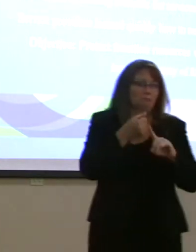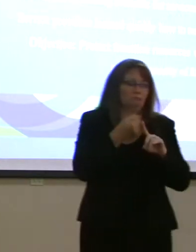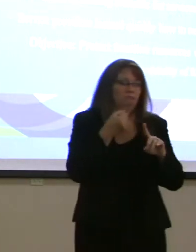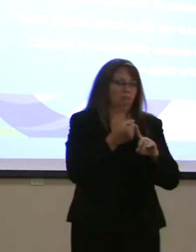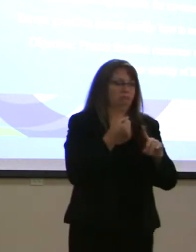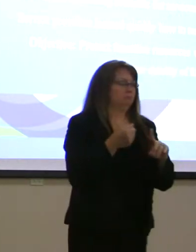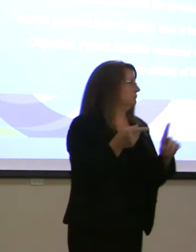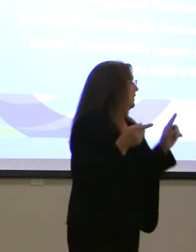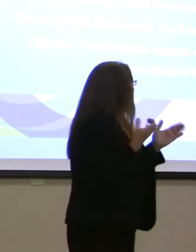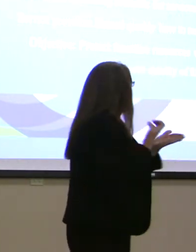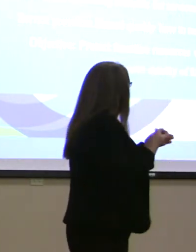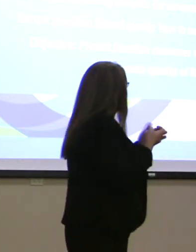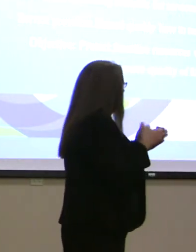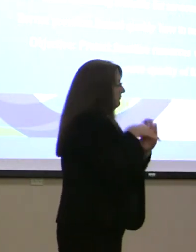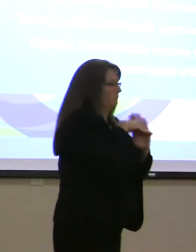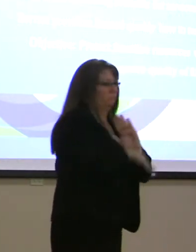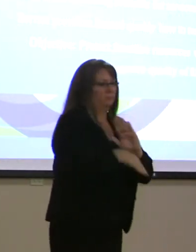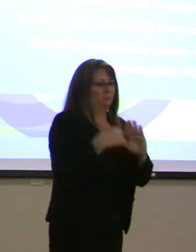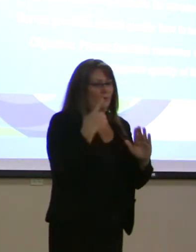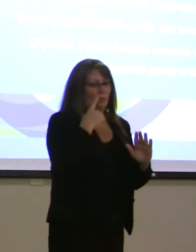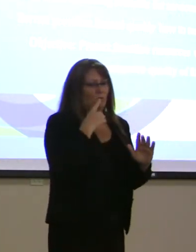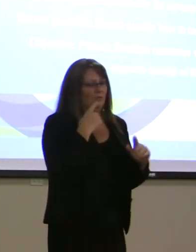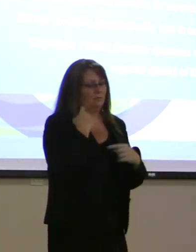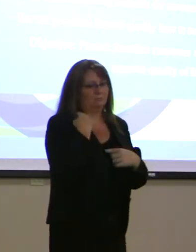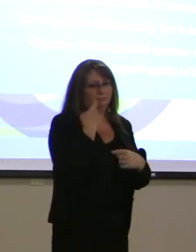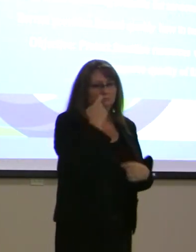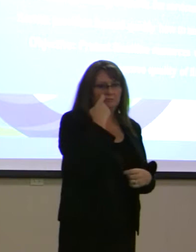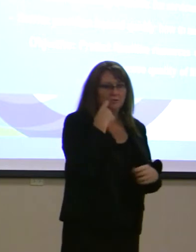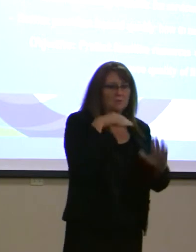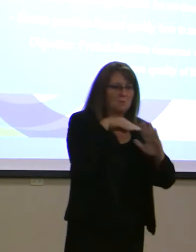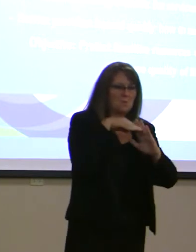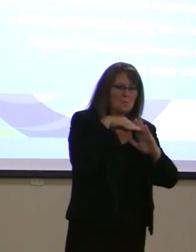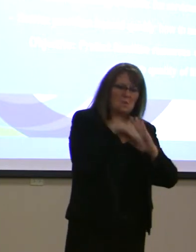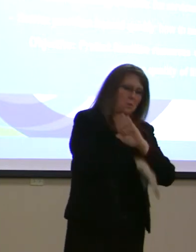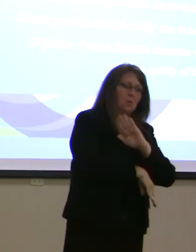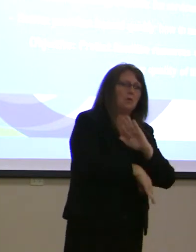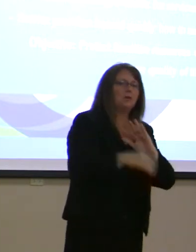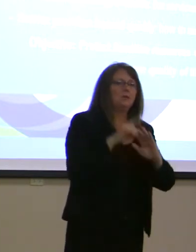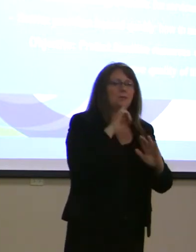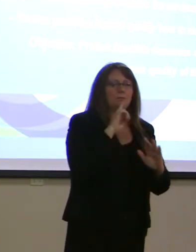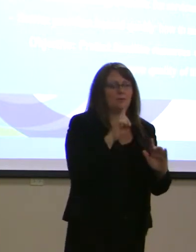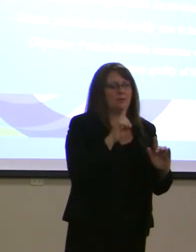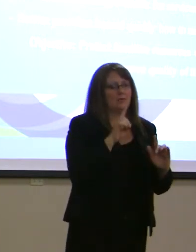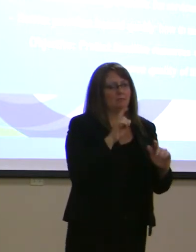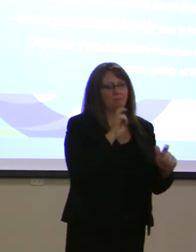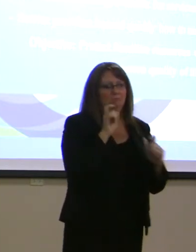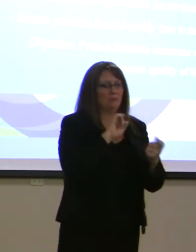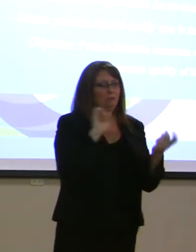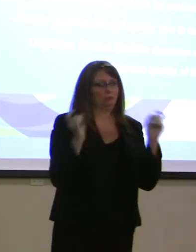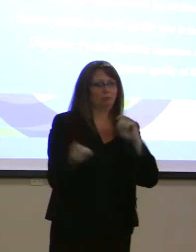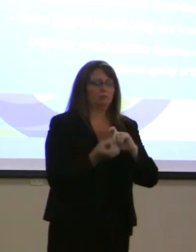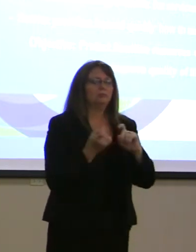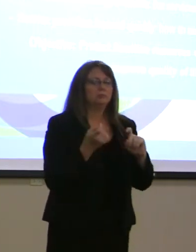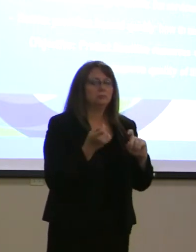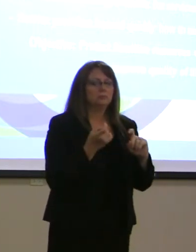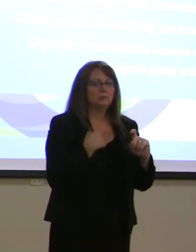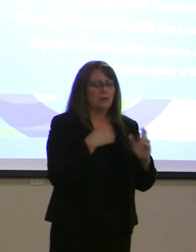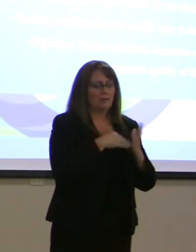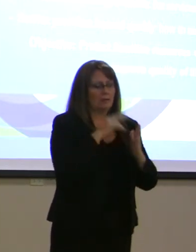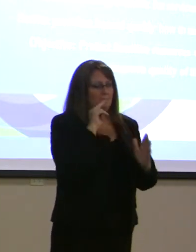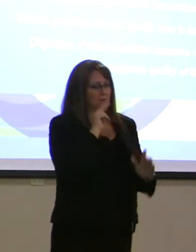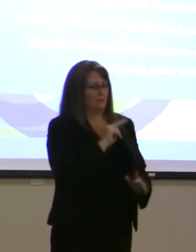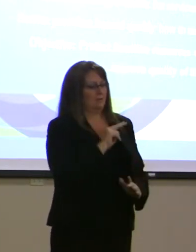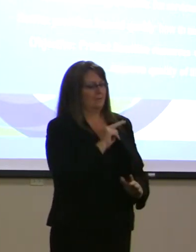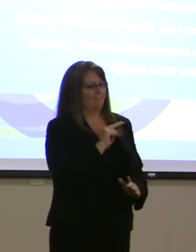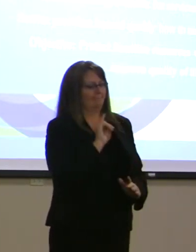am I? Hey, we have had a downturn like no other. There has been a seismic change. I often look at this